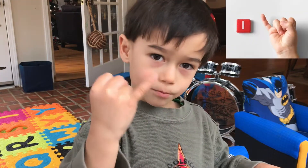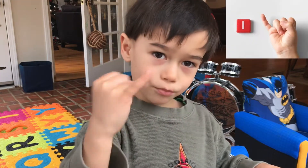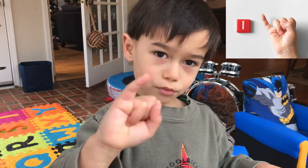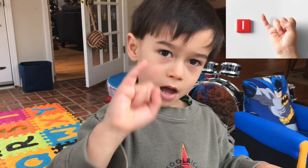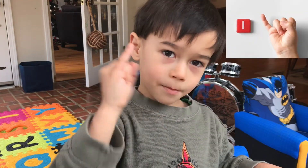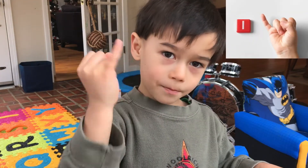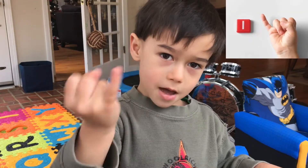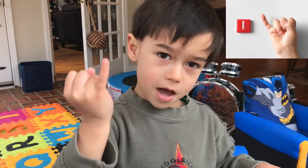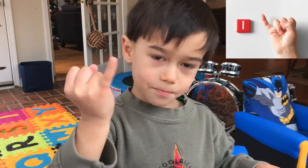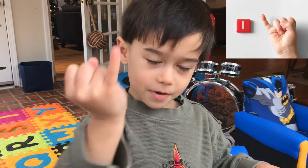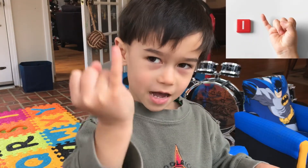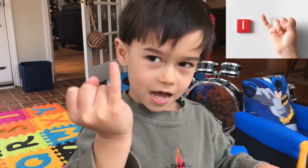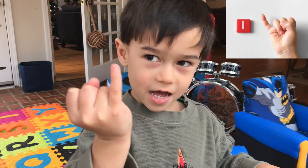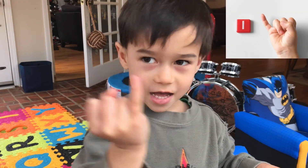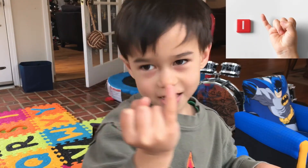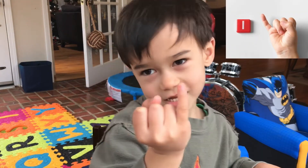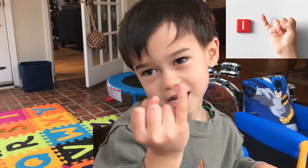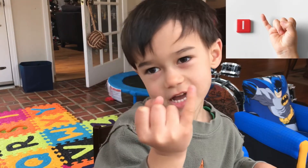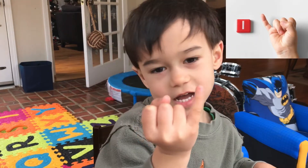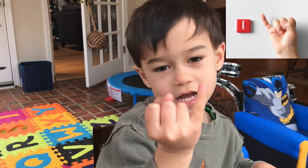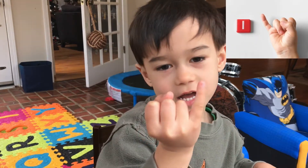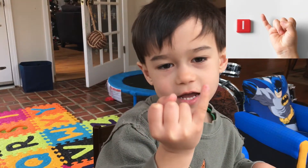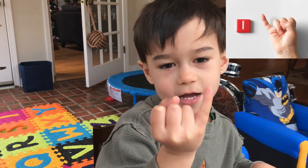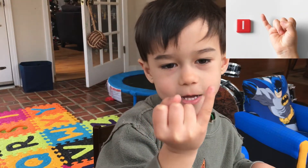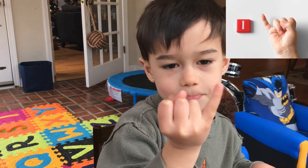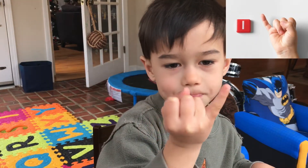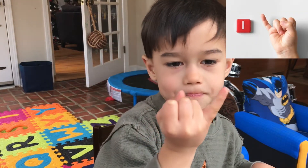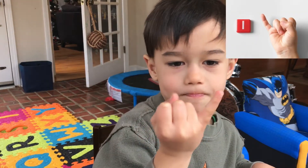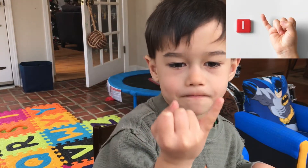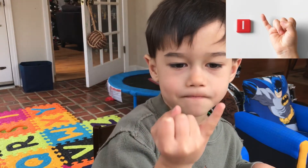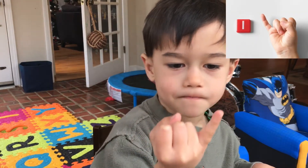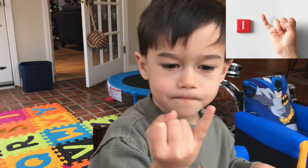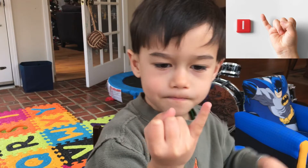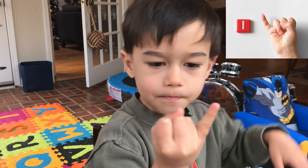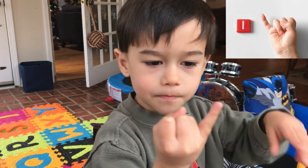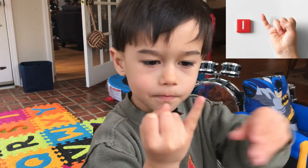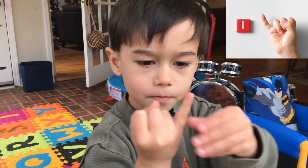Ba, ba, ba. That's letter I. What's the sound of I?